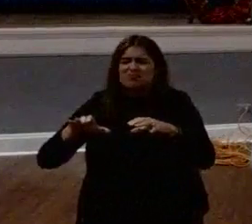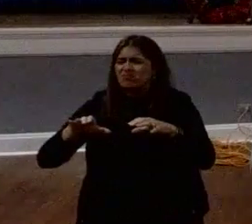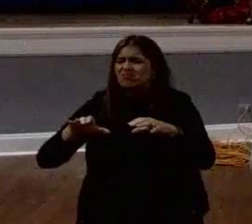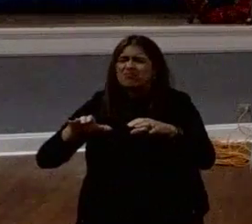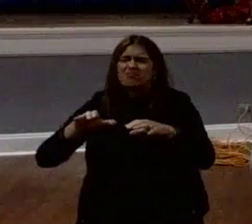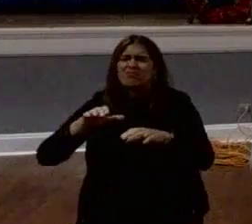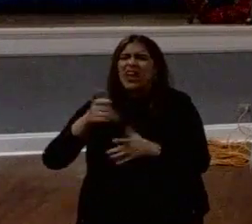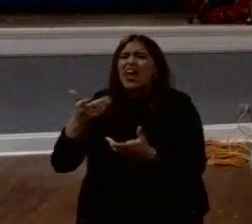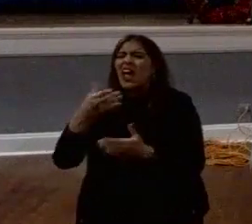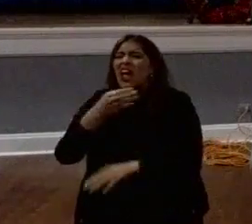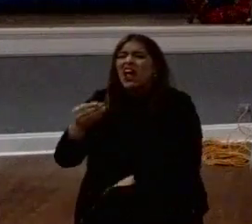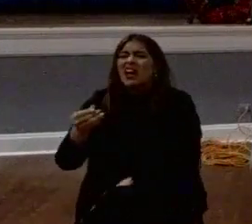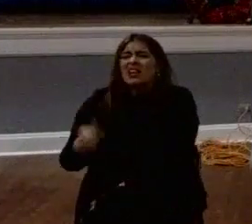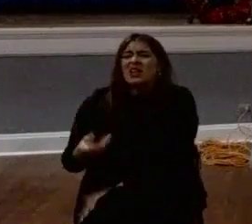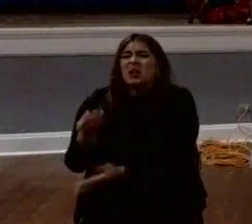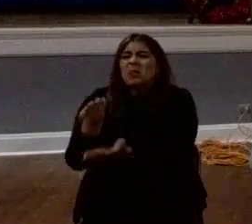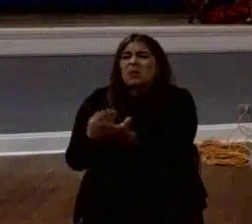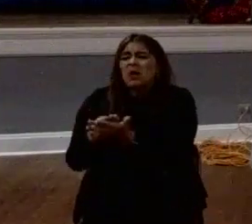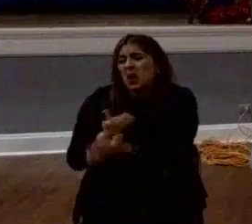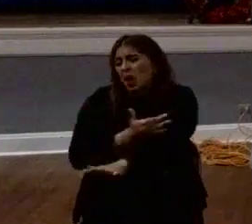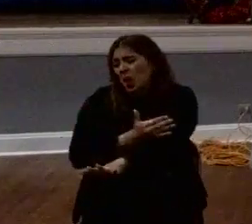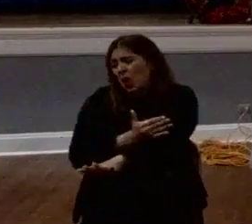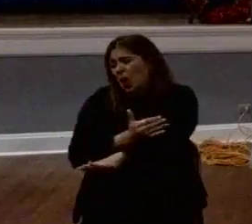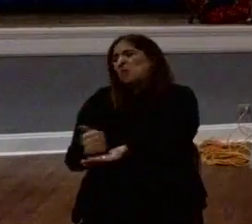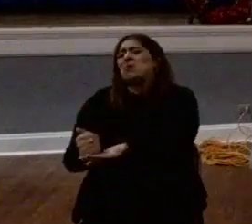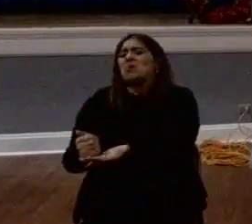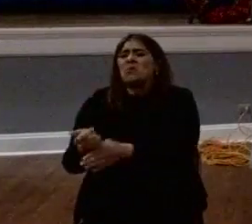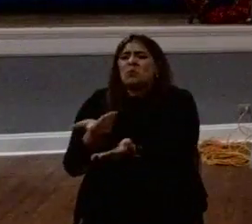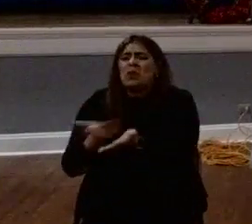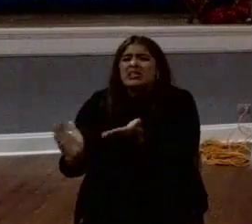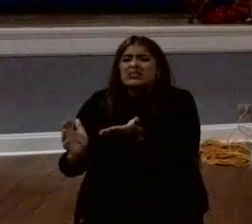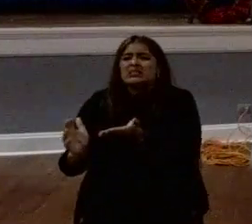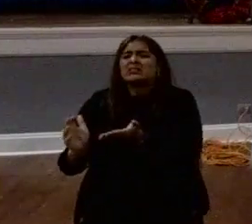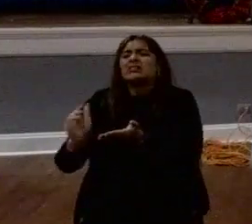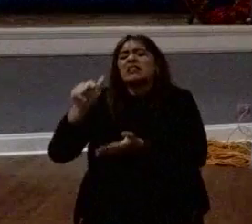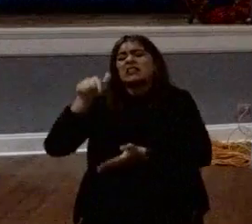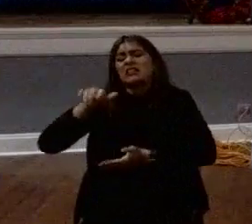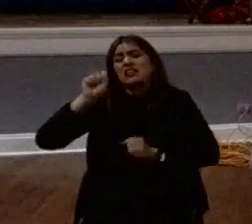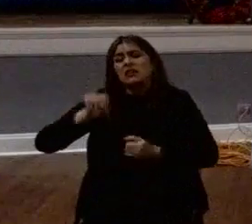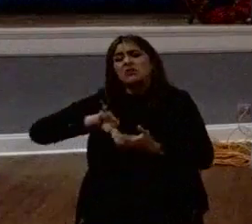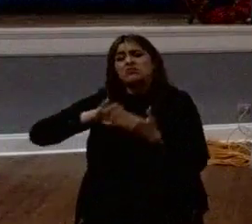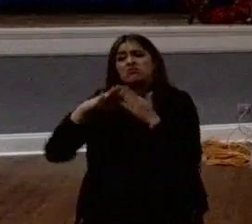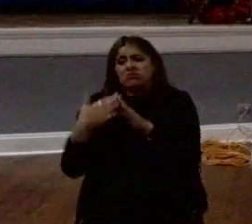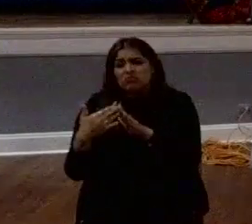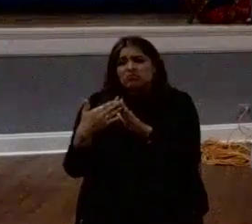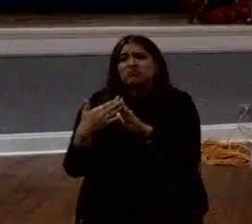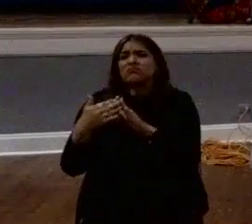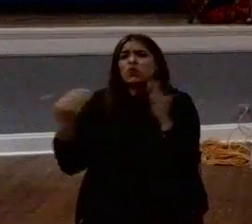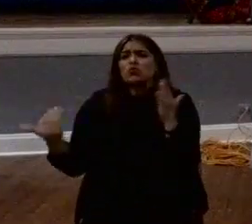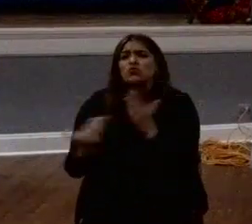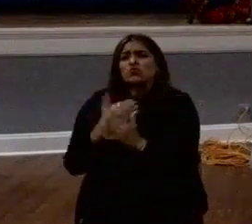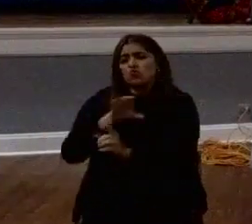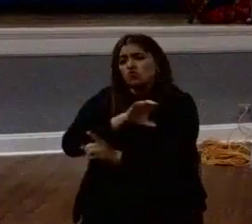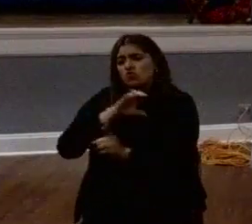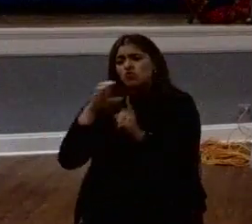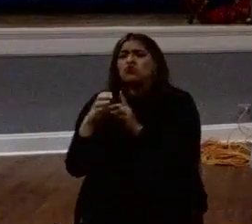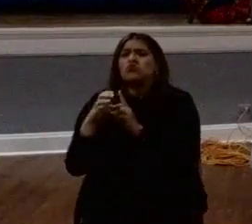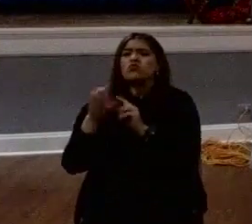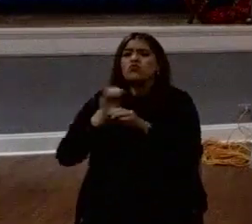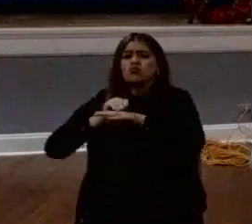money drain. And so this can become a cultural mecca and